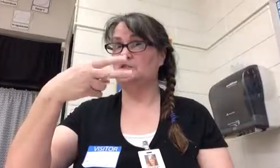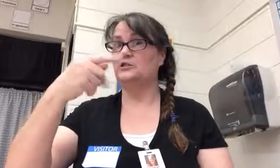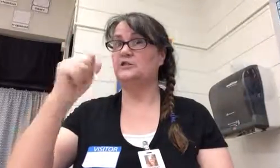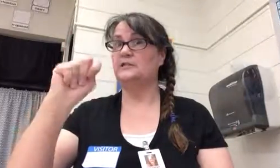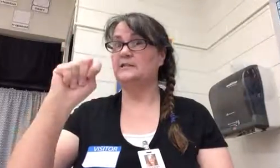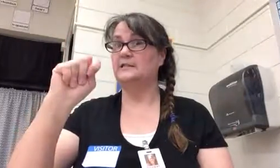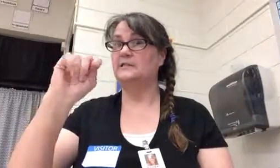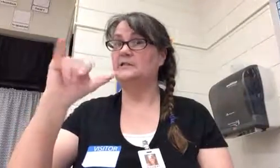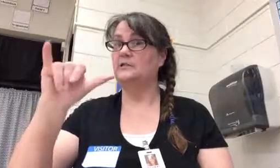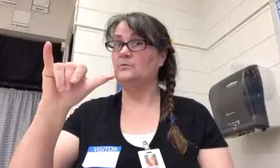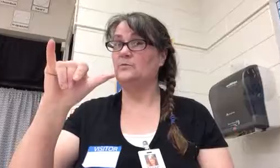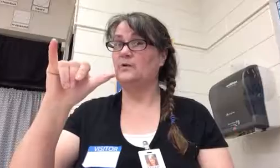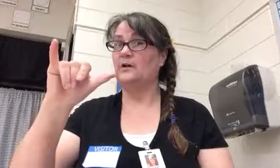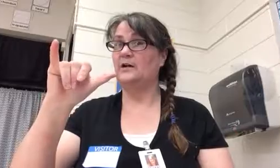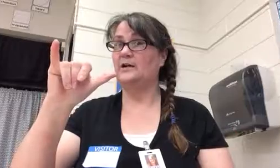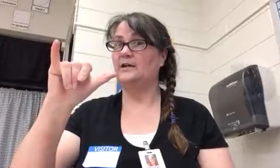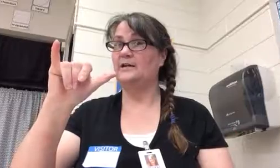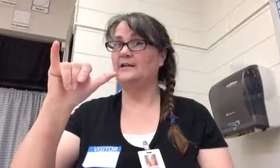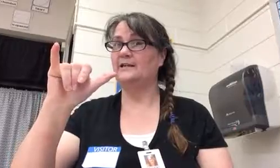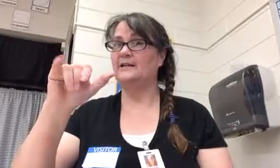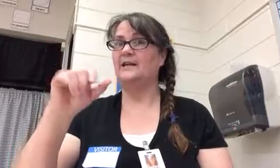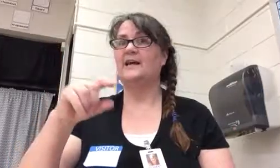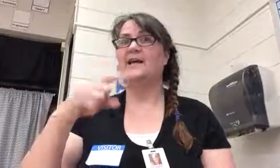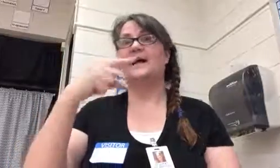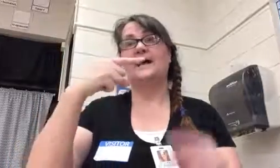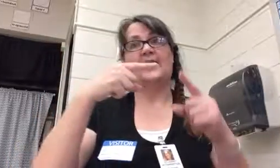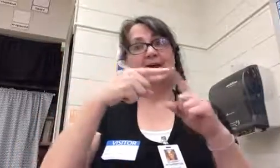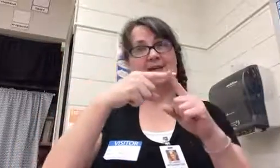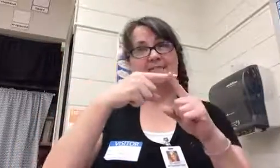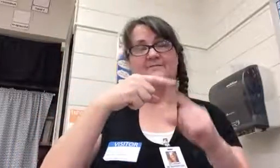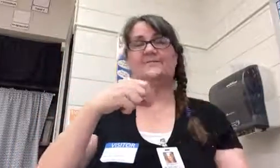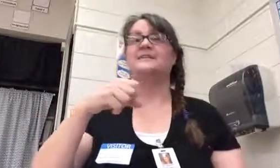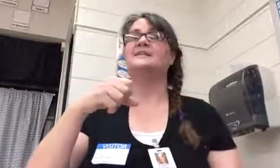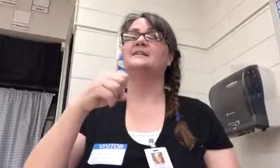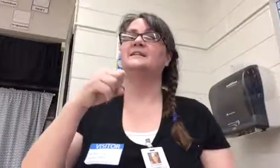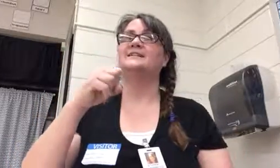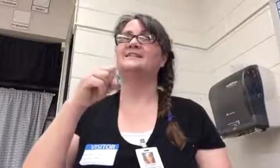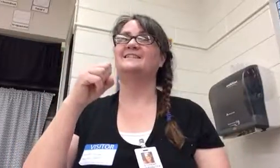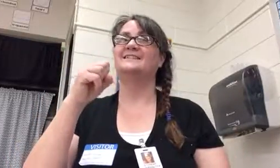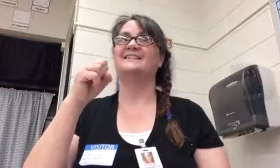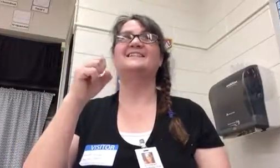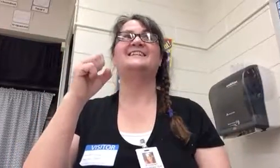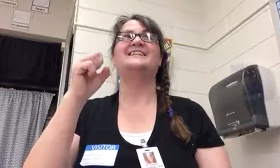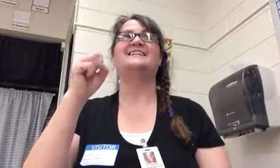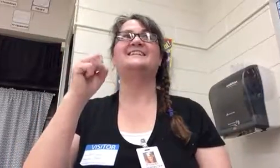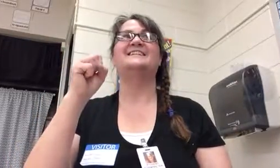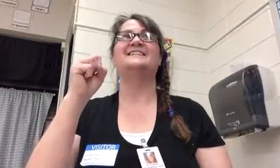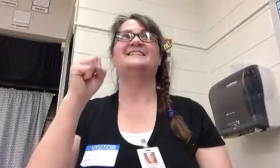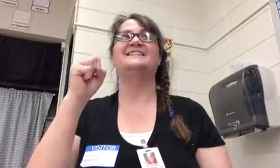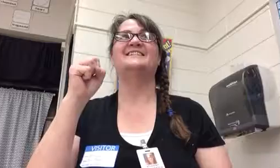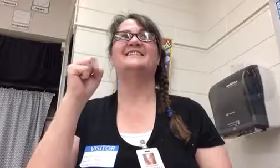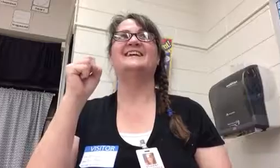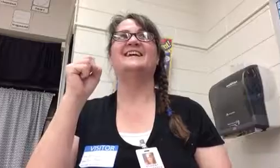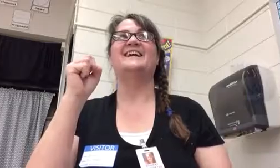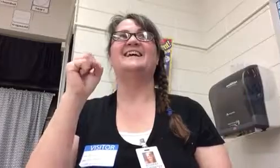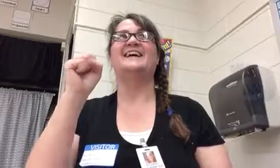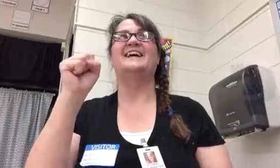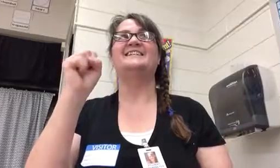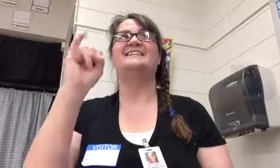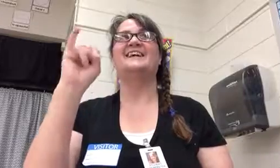Y hyphen S I X. Very good. You know what we haven't done in a while?